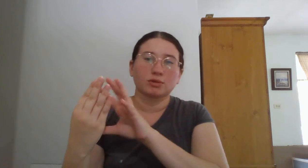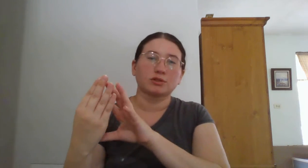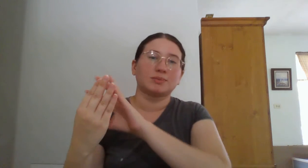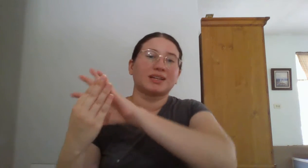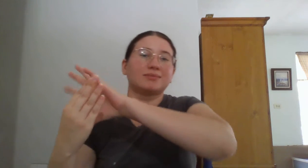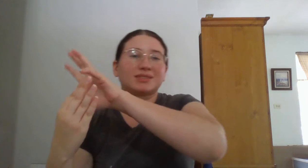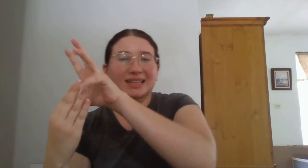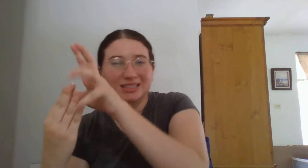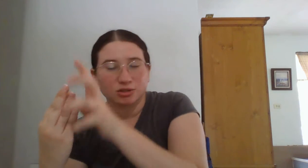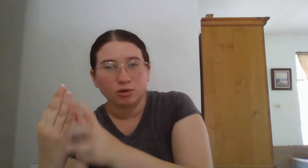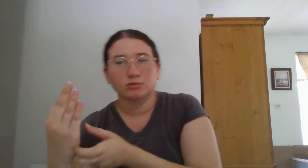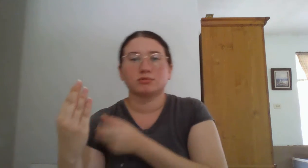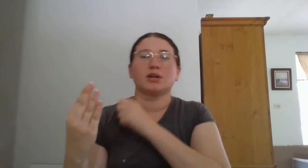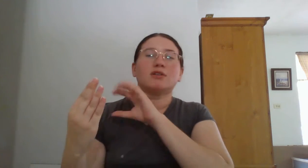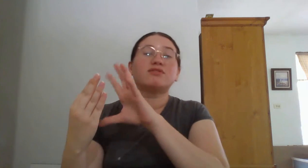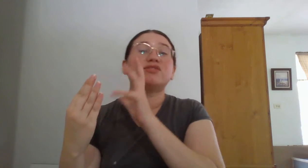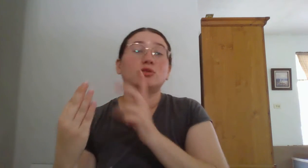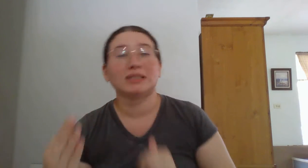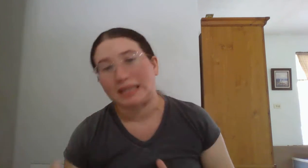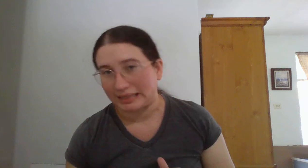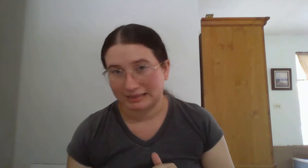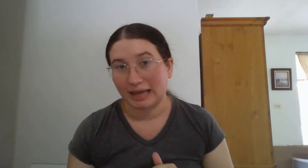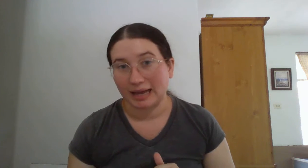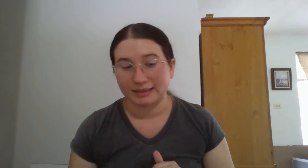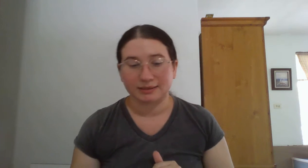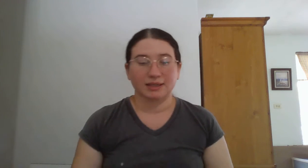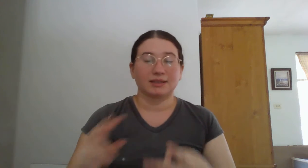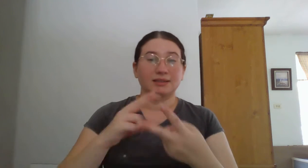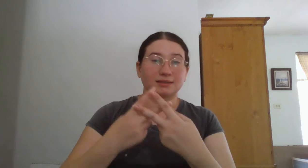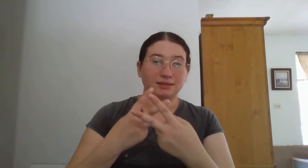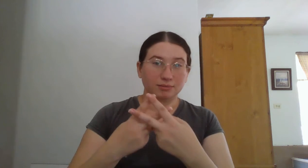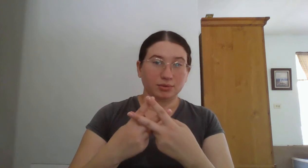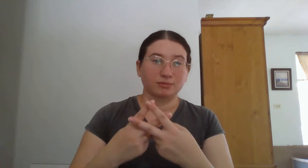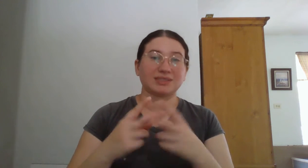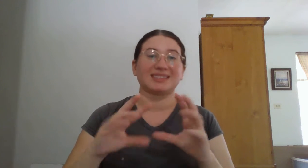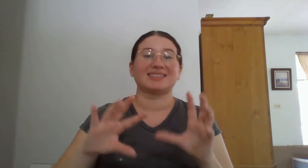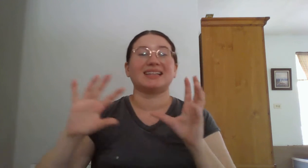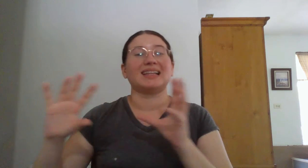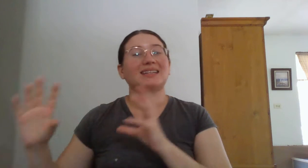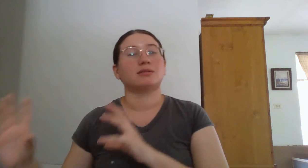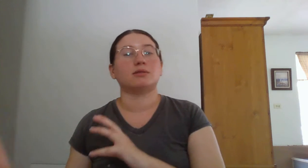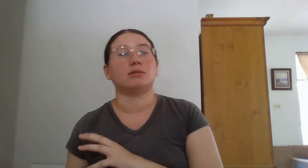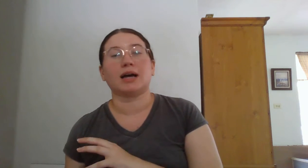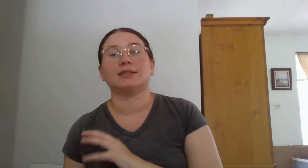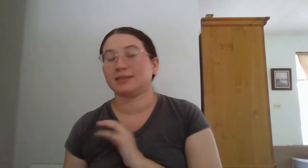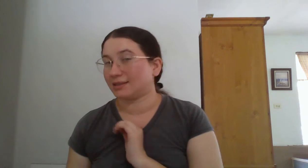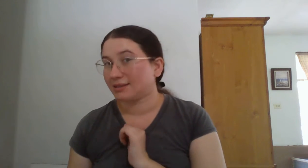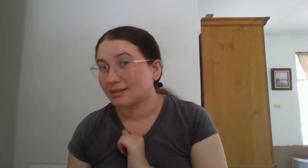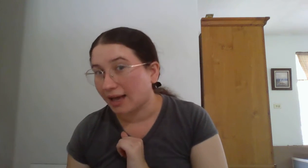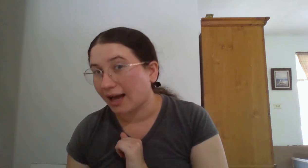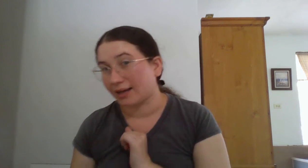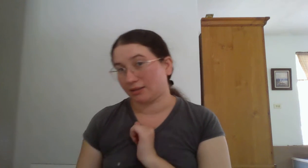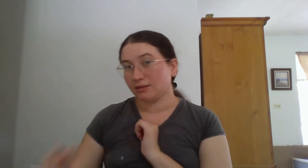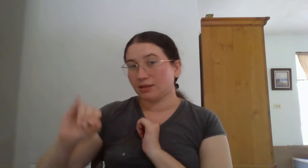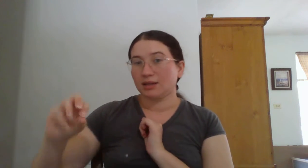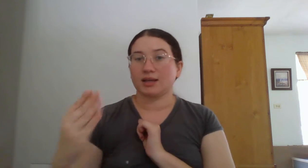words becomes like its own fluid-like sign. This symbol means it's a lexicalized sign,